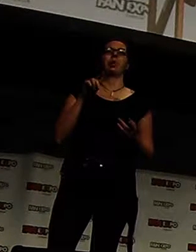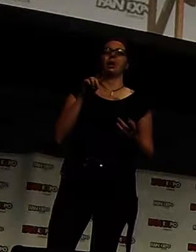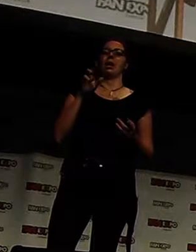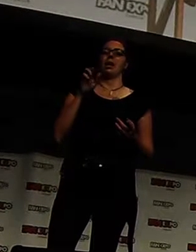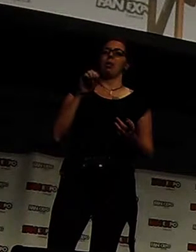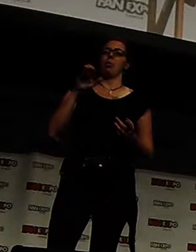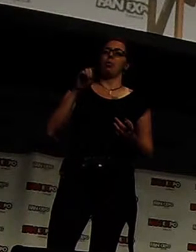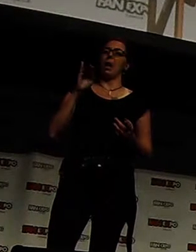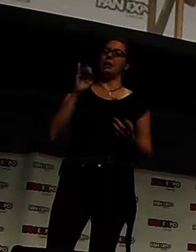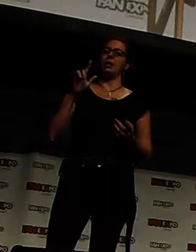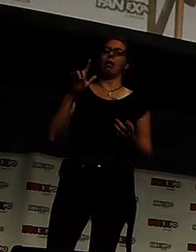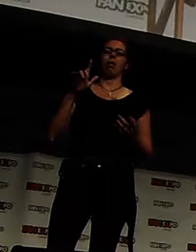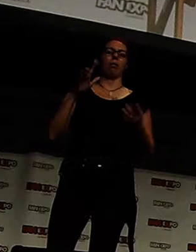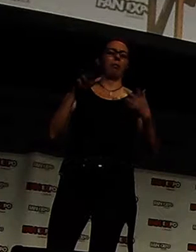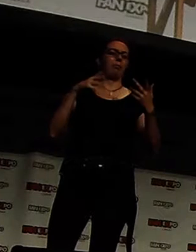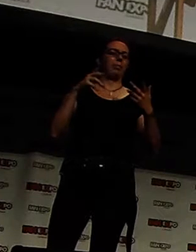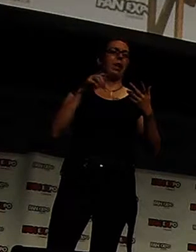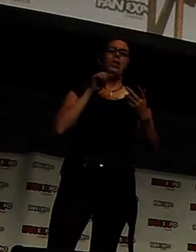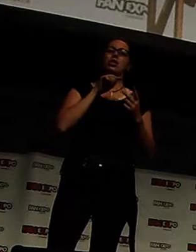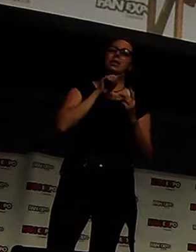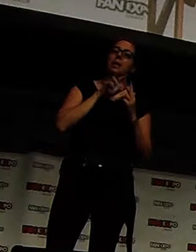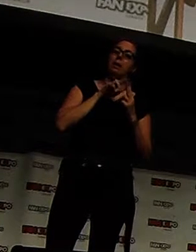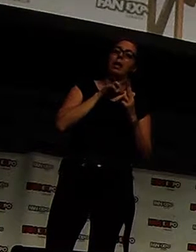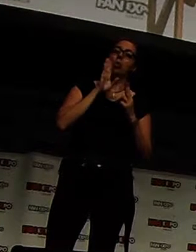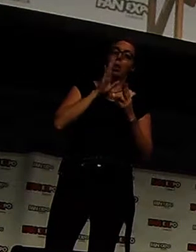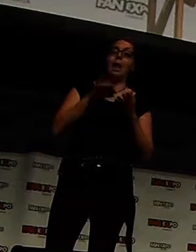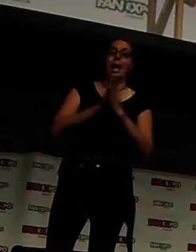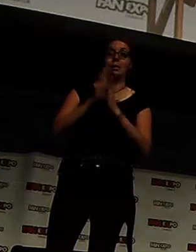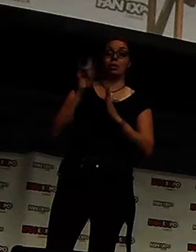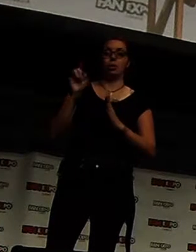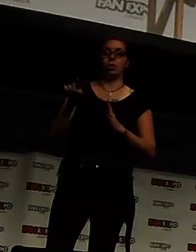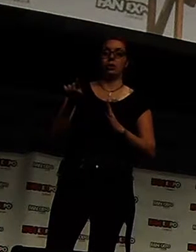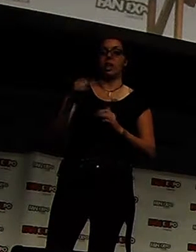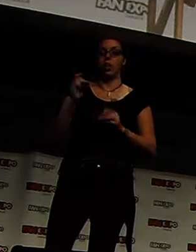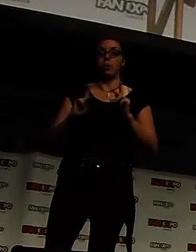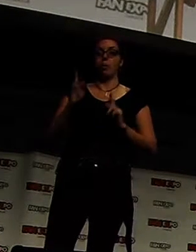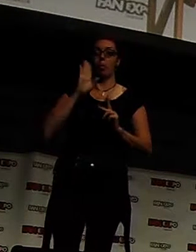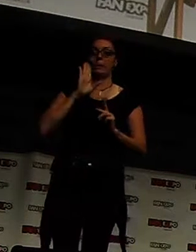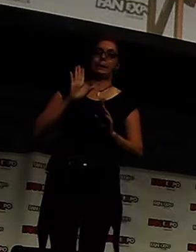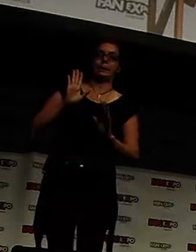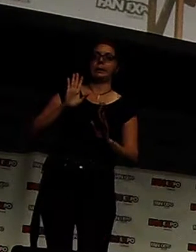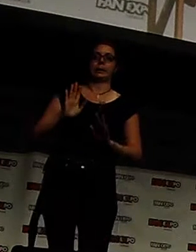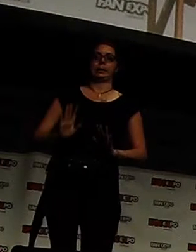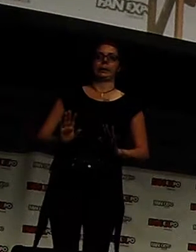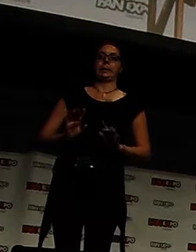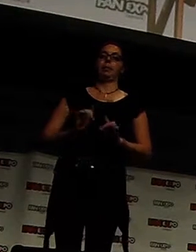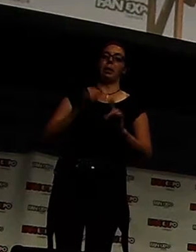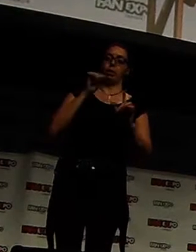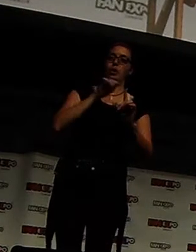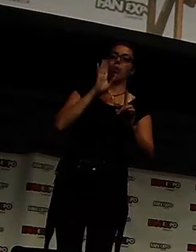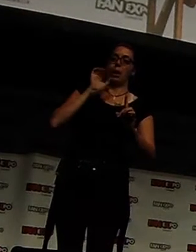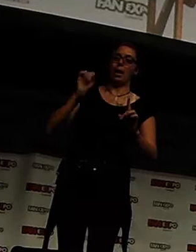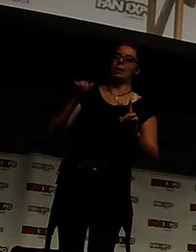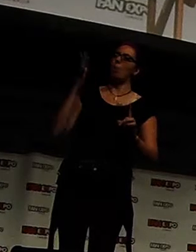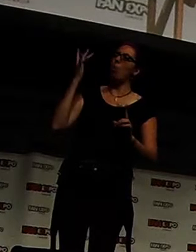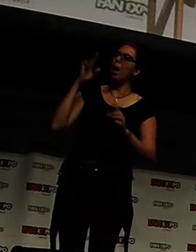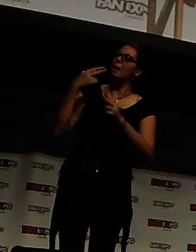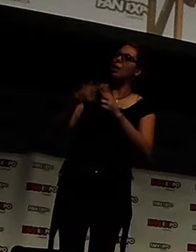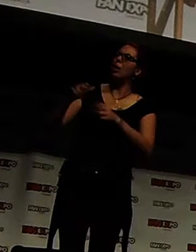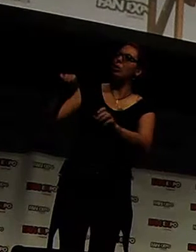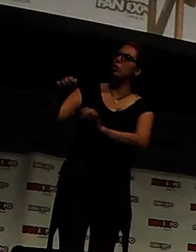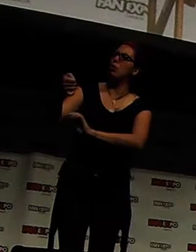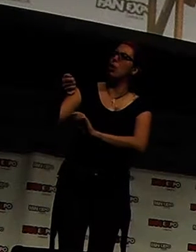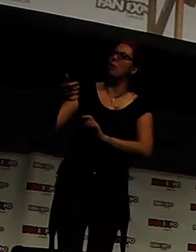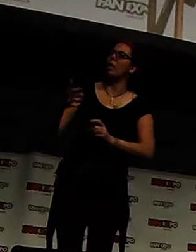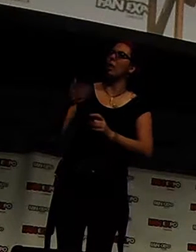she would always ask, she's the companion who will ask the questions that no one will ever ask. And, you know, like, well, why is it called a screwdriver and why is it this? So